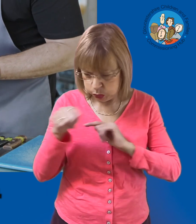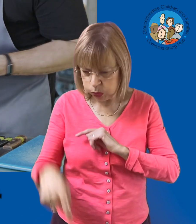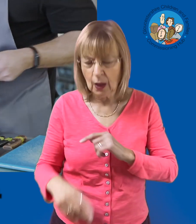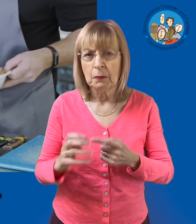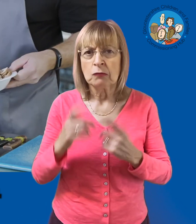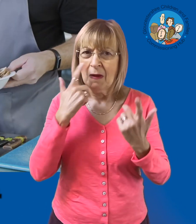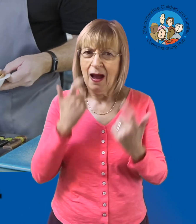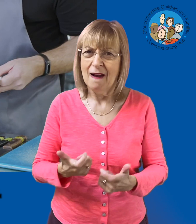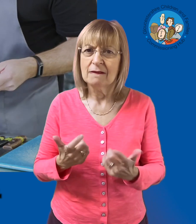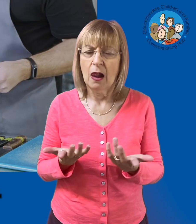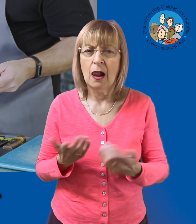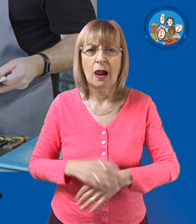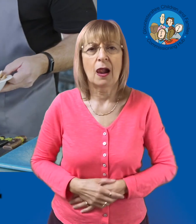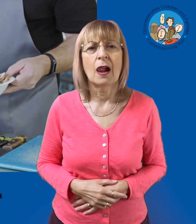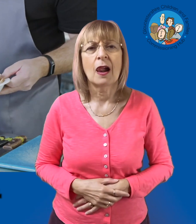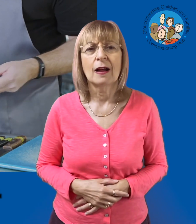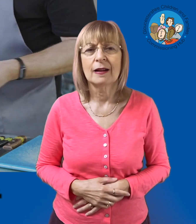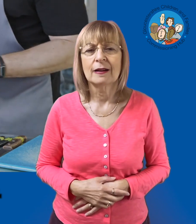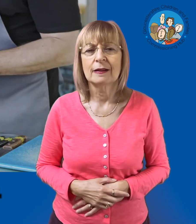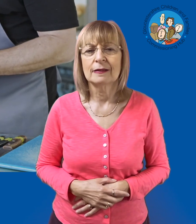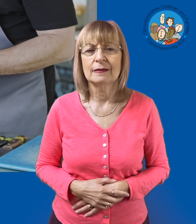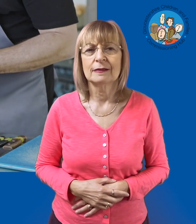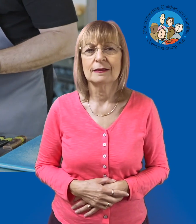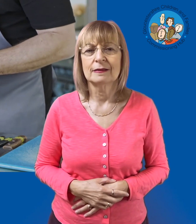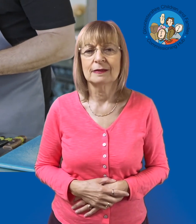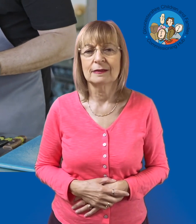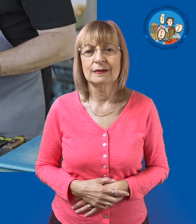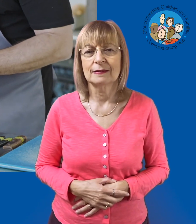I've lost another mushroom. You'll be careful.